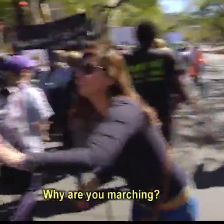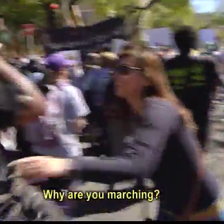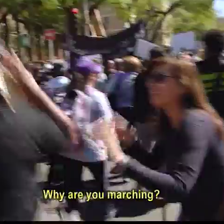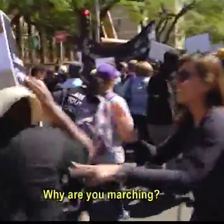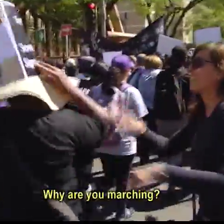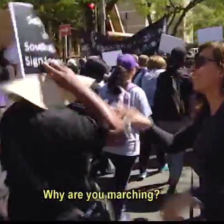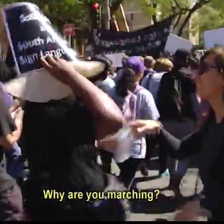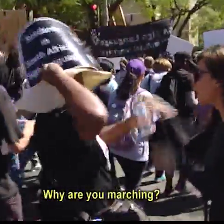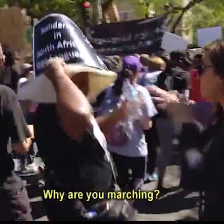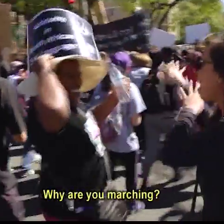Why are you marching?